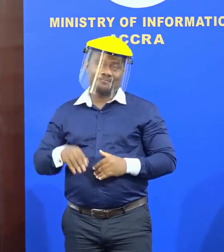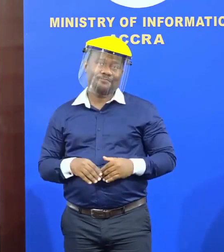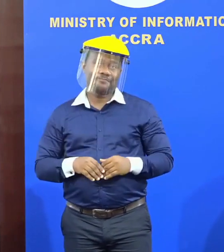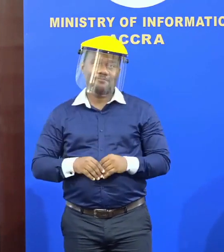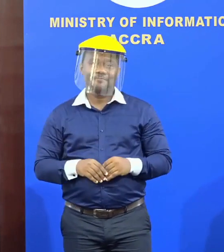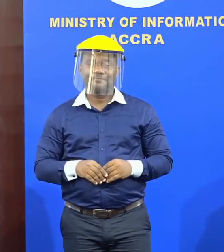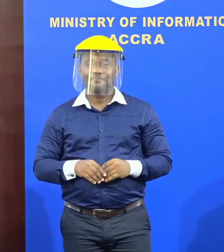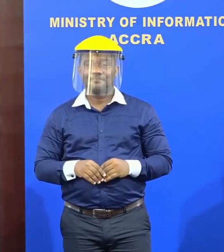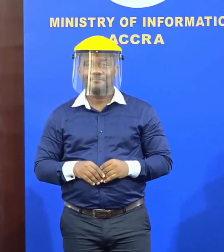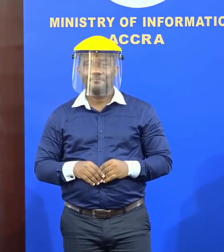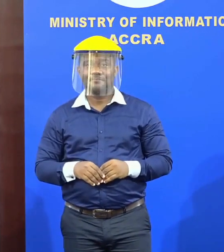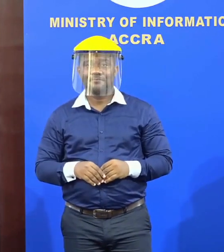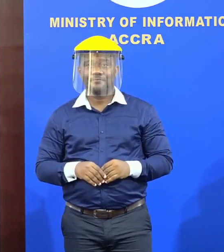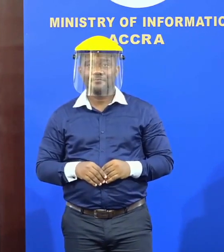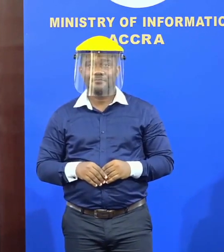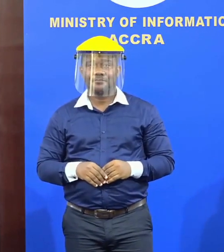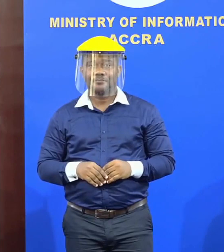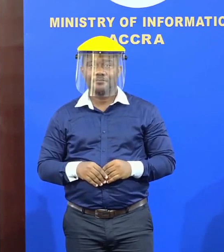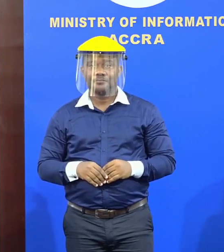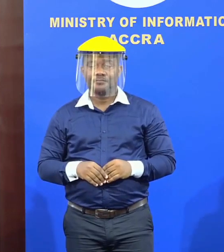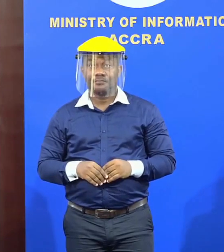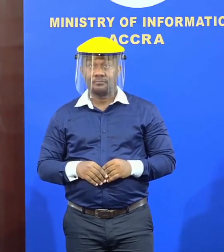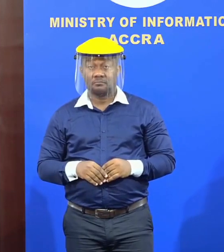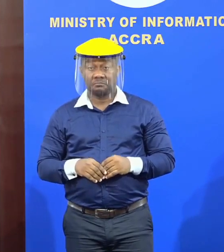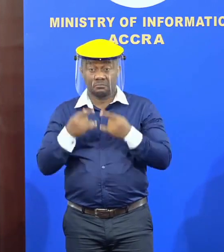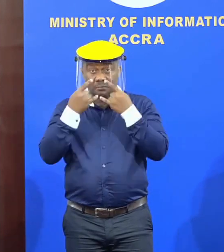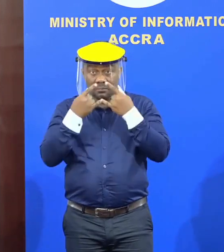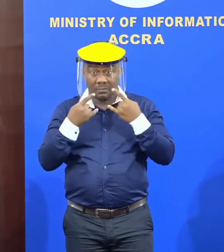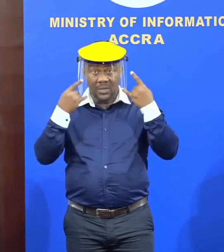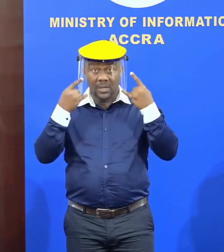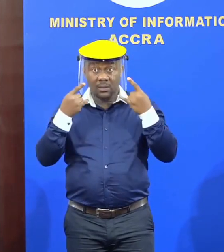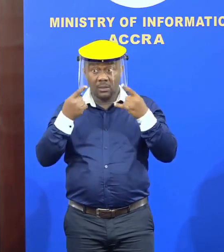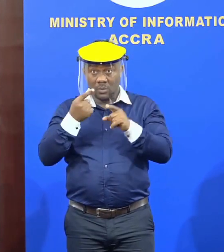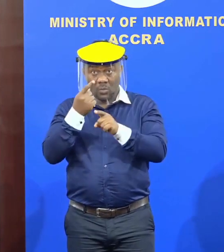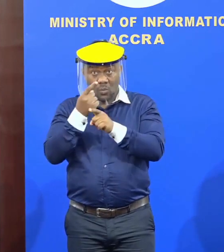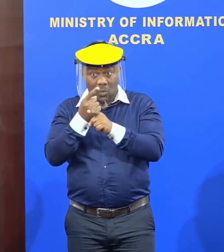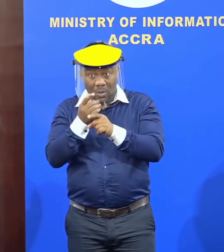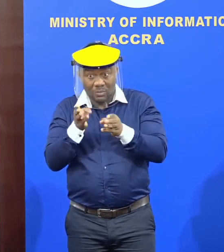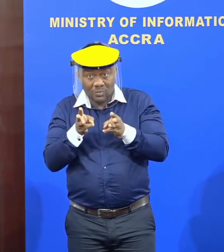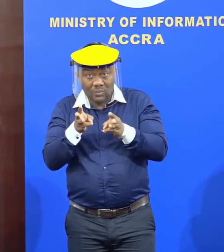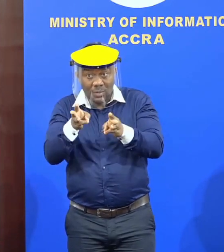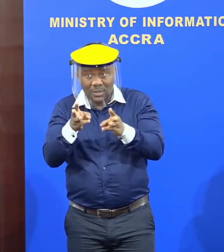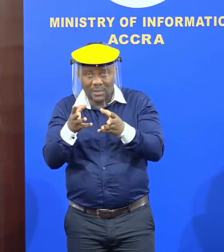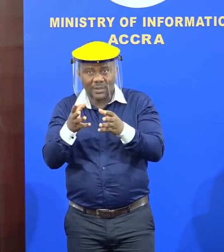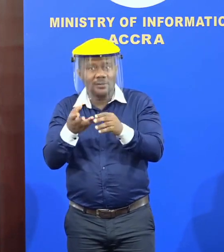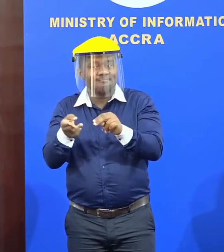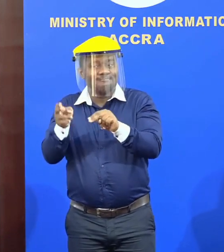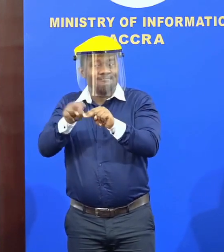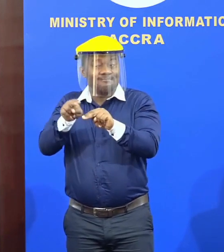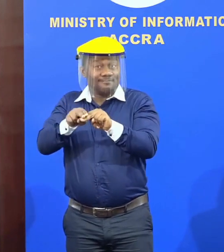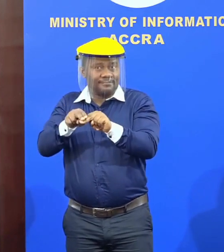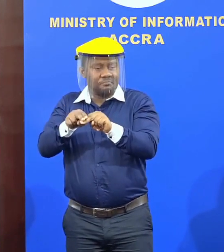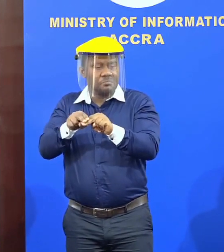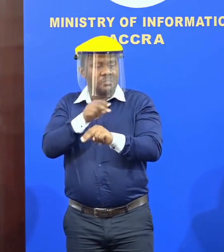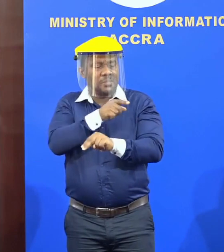So in conclusion, the wearing of masks correctly has increased from 42 to 47. Those not wearing masks at